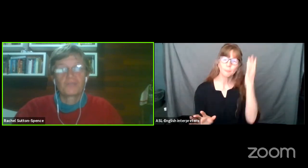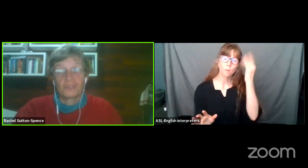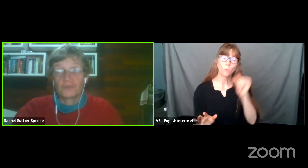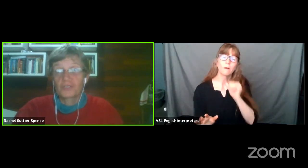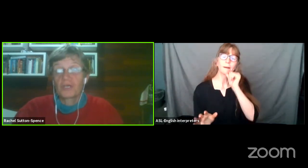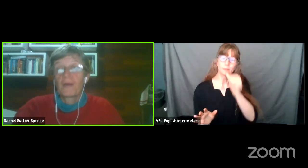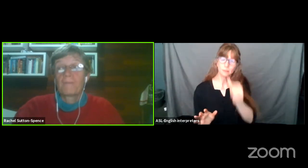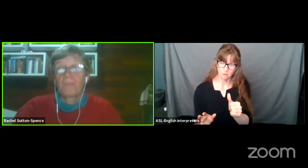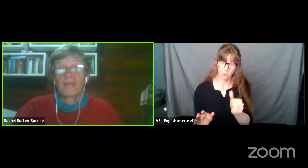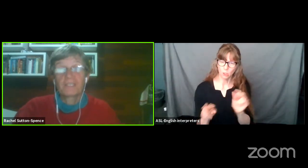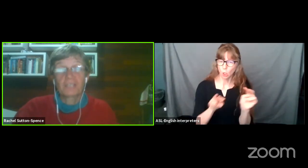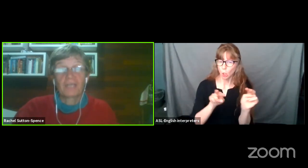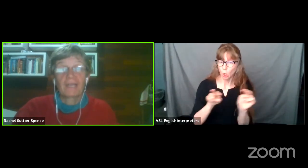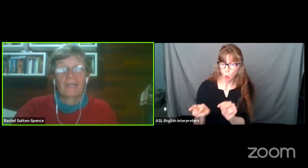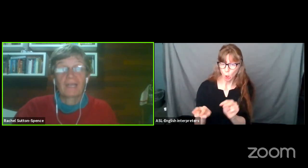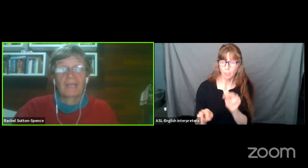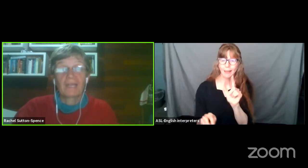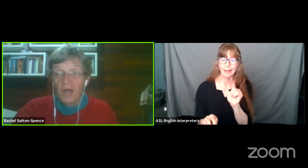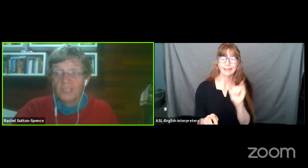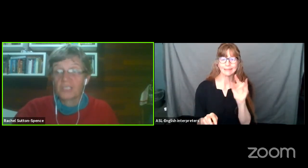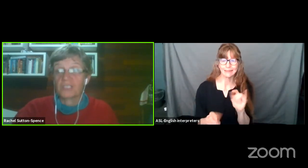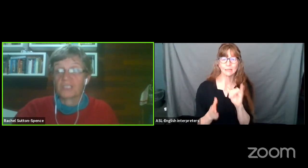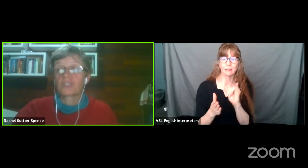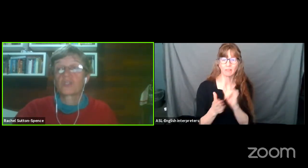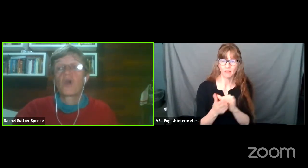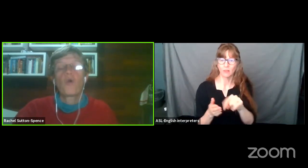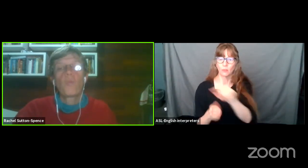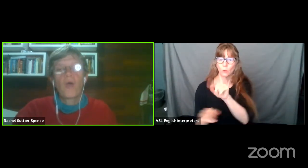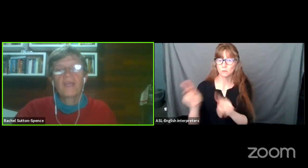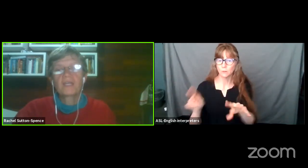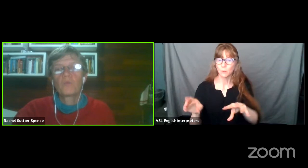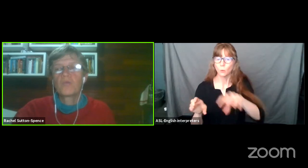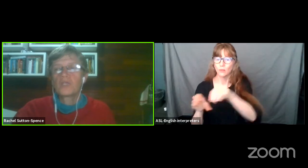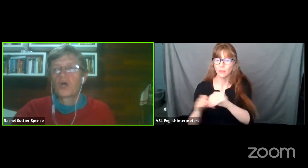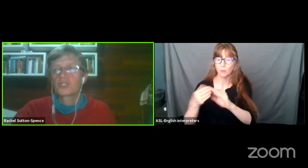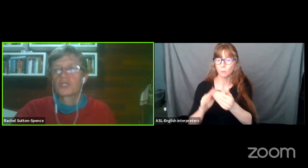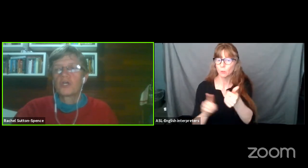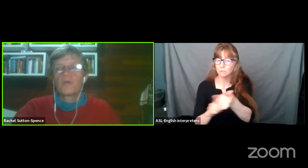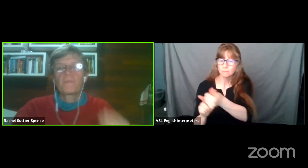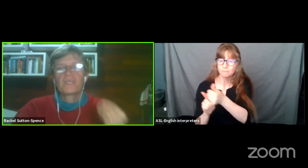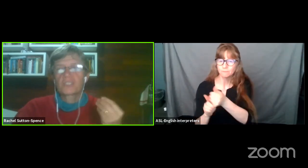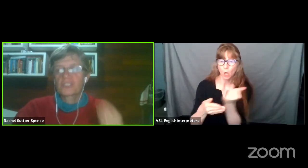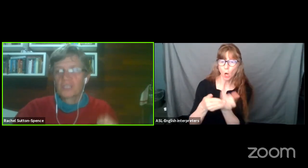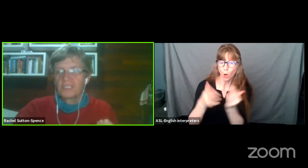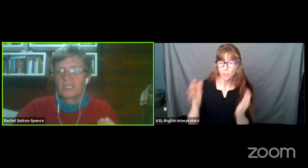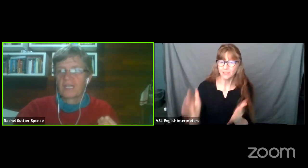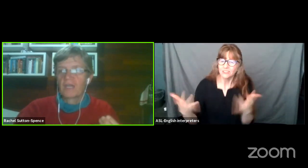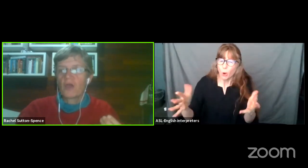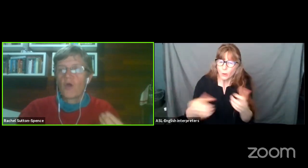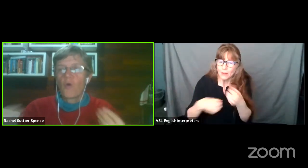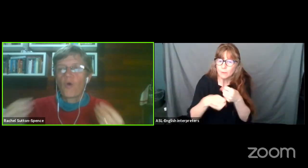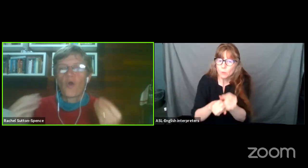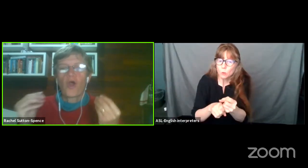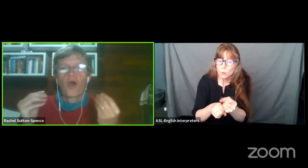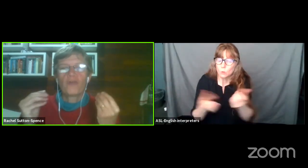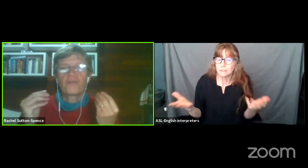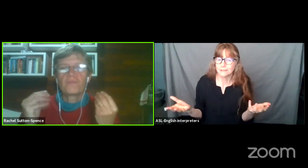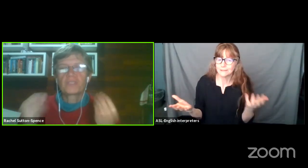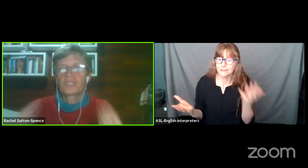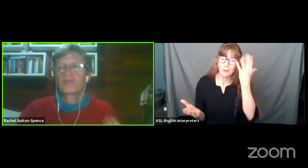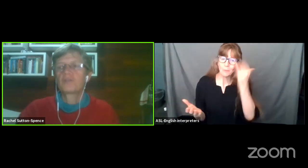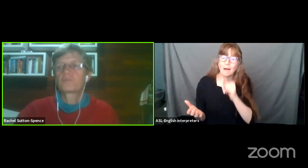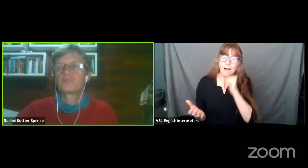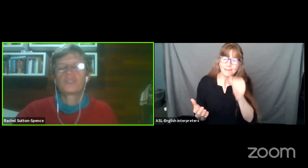is produced by sign language artists? Why can we not be studying